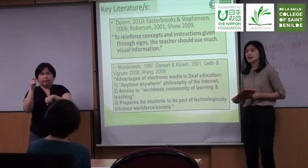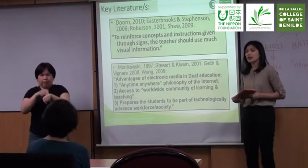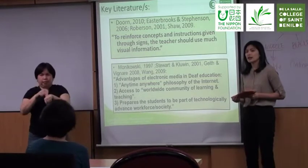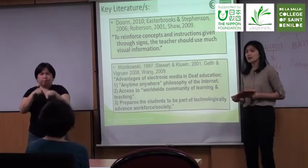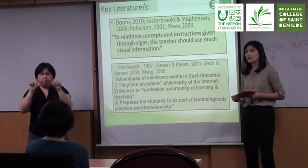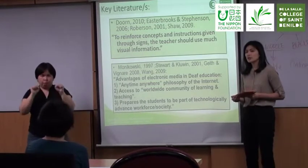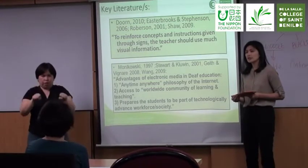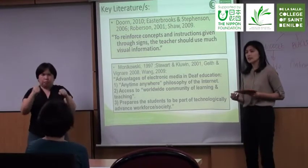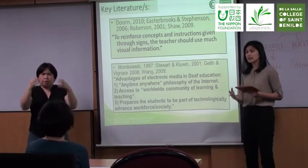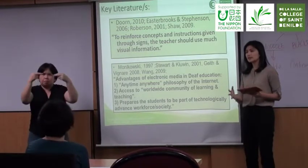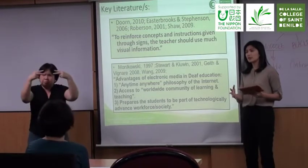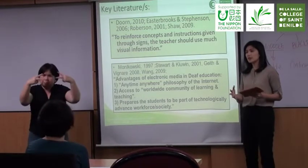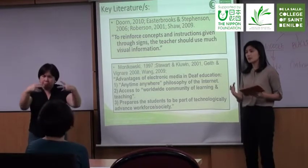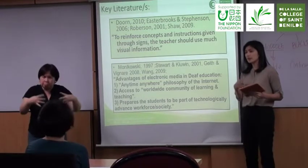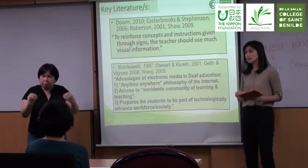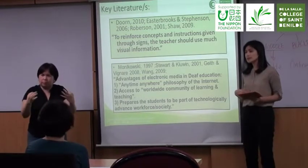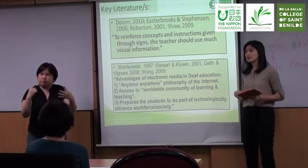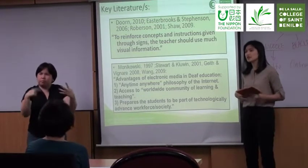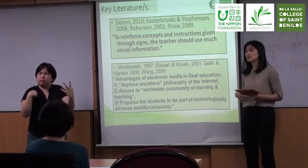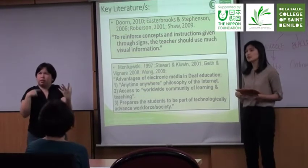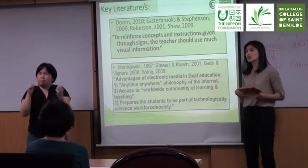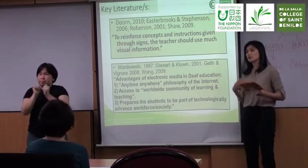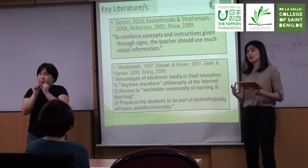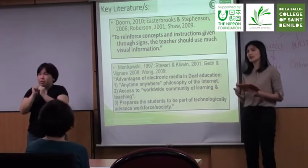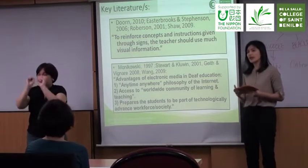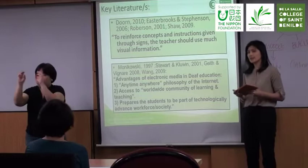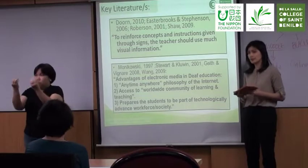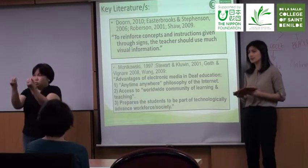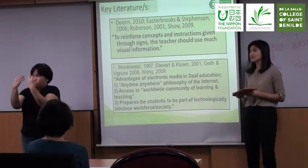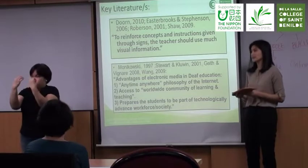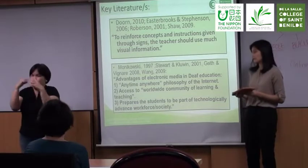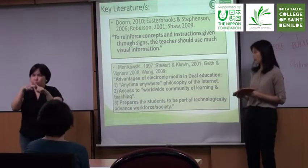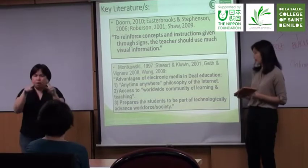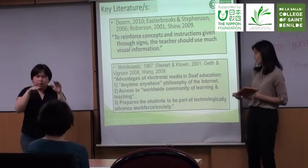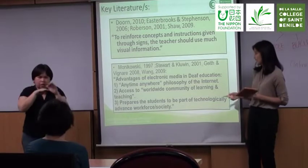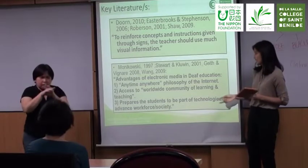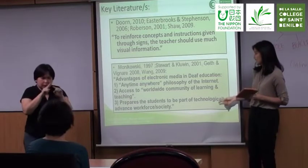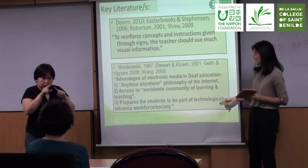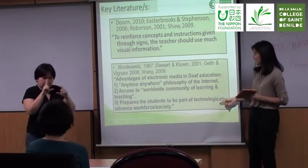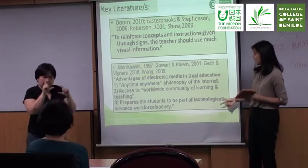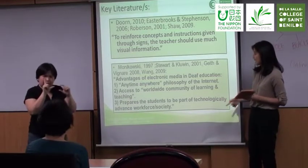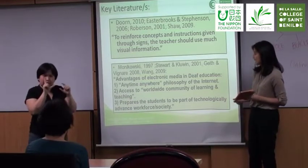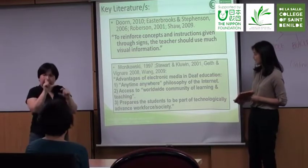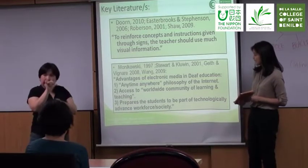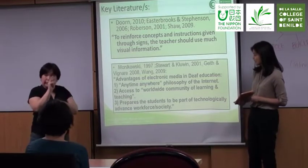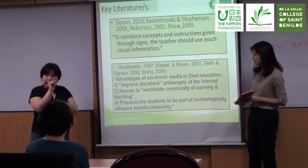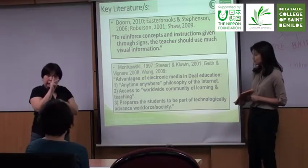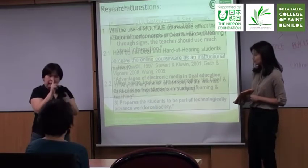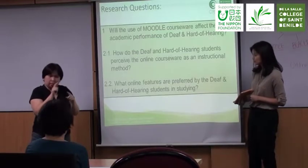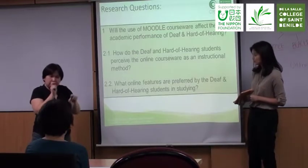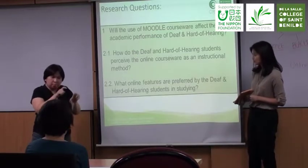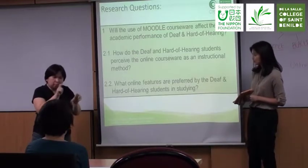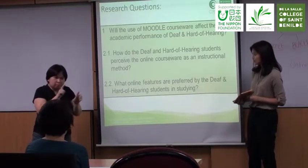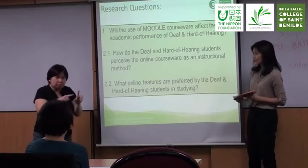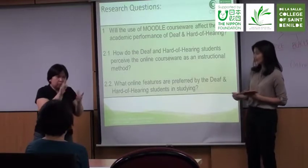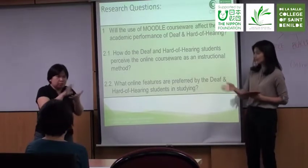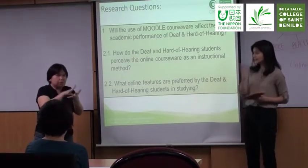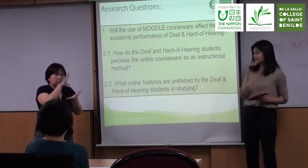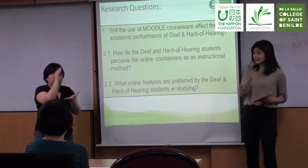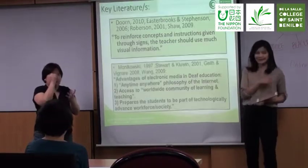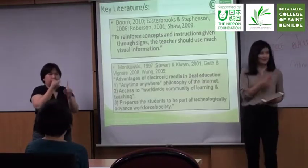Okay, they won't just get information from the teacher but also other experts. And lastly,